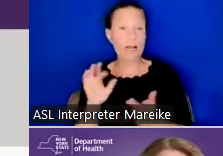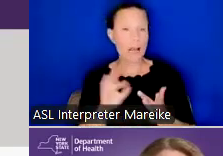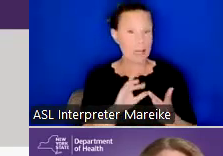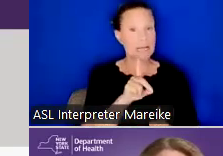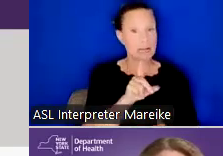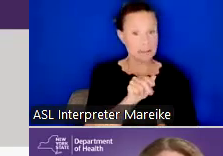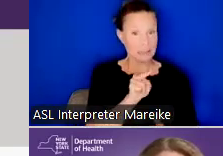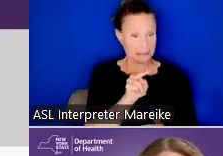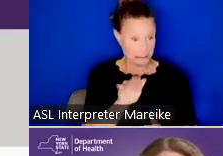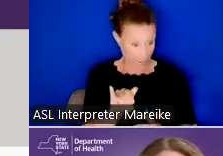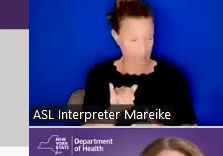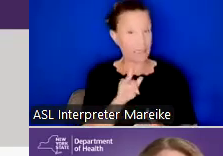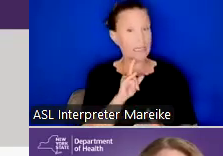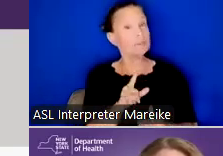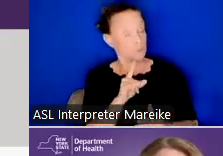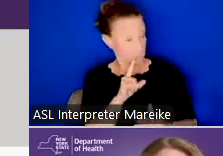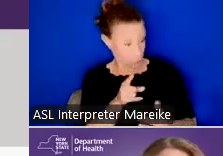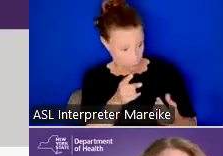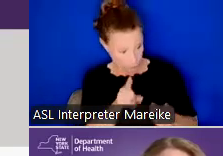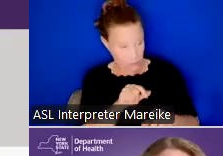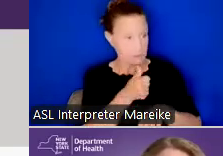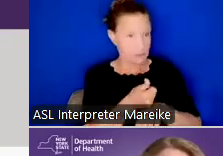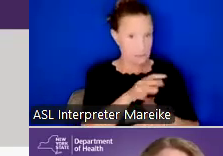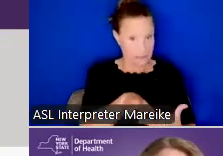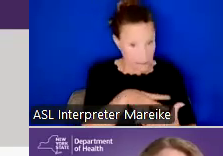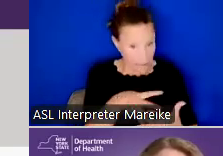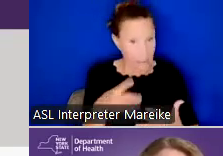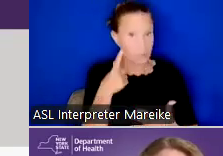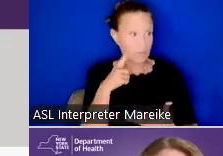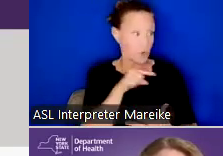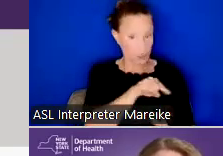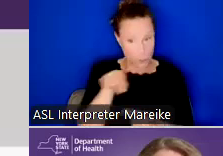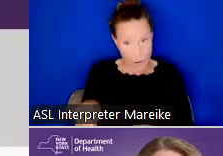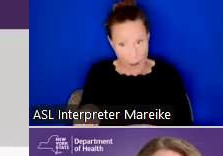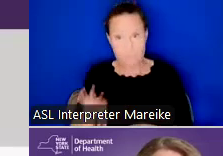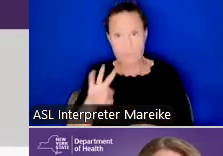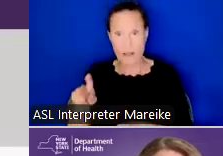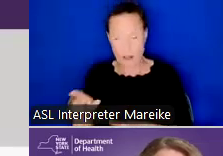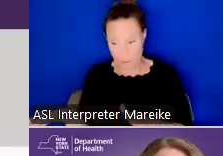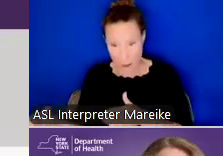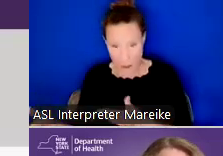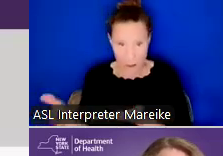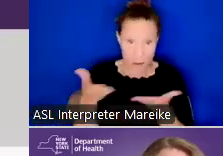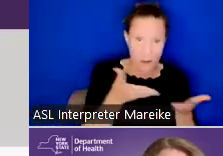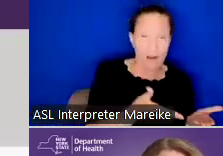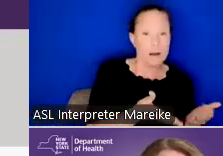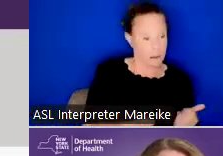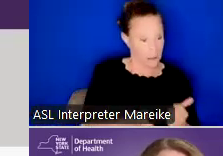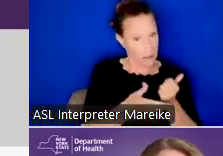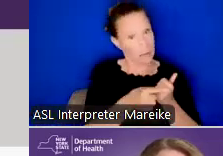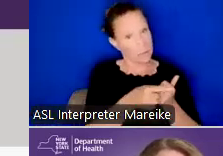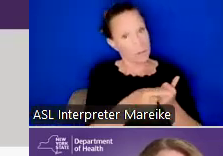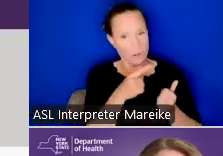her determined service duration. Danny receives the food box delivery, helping her to prepare nutritious